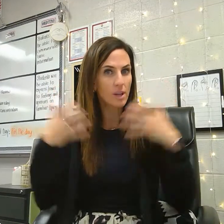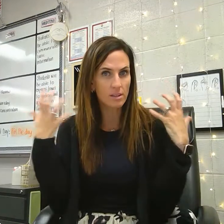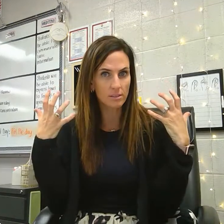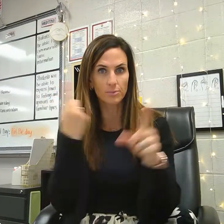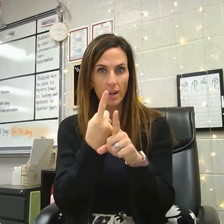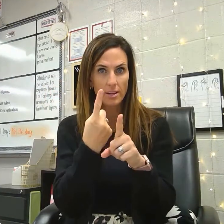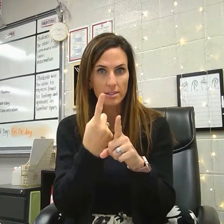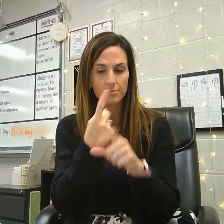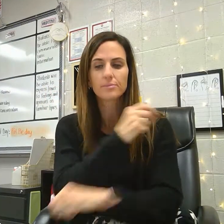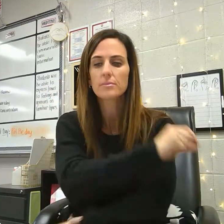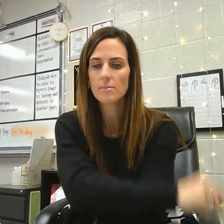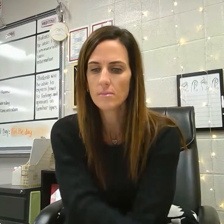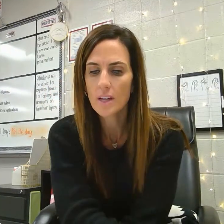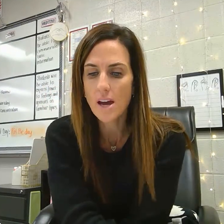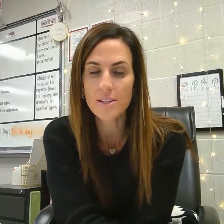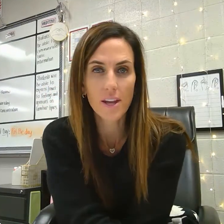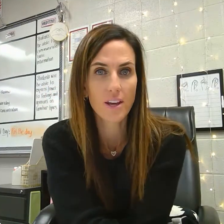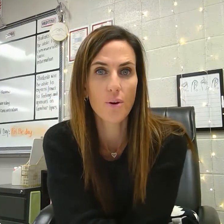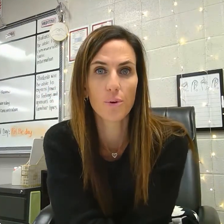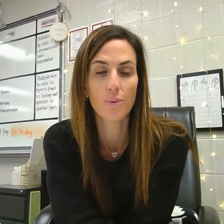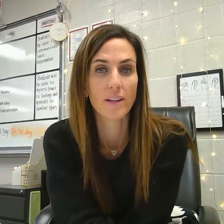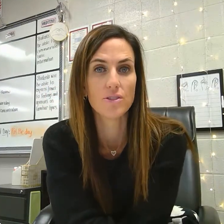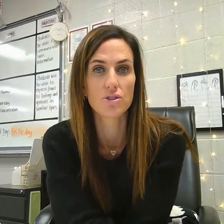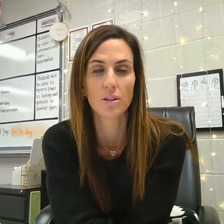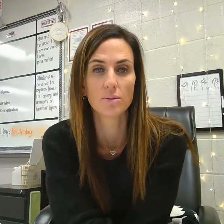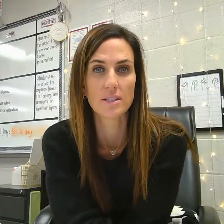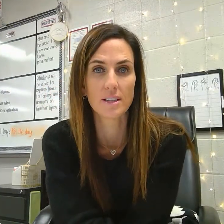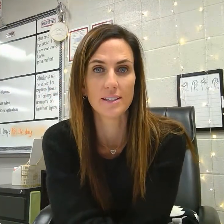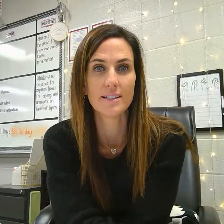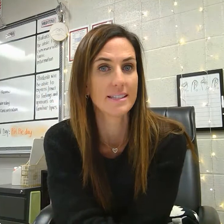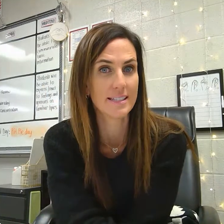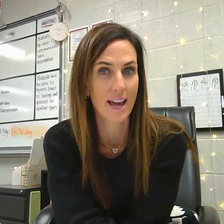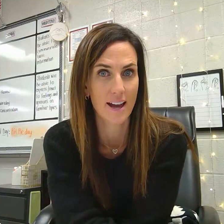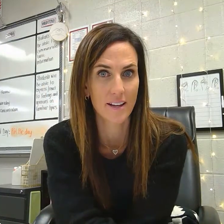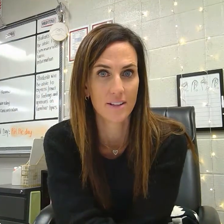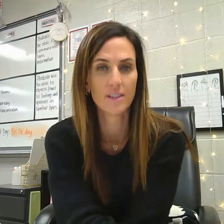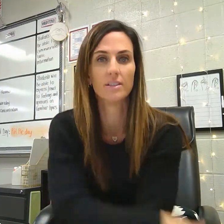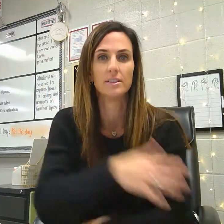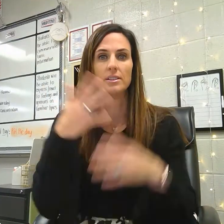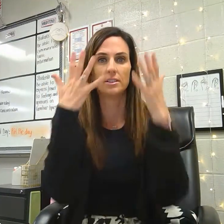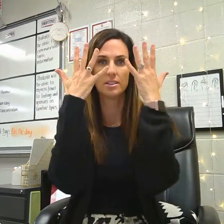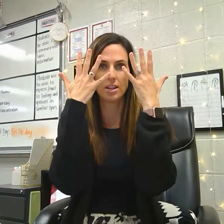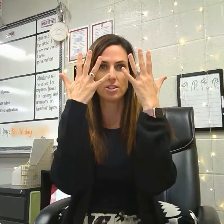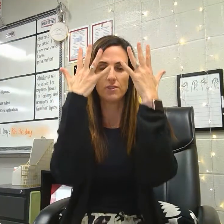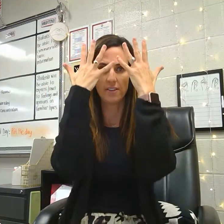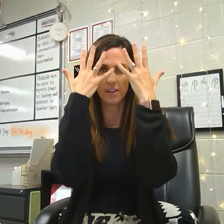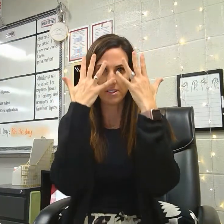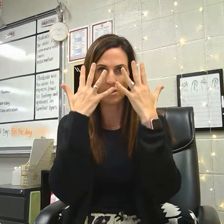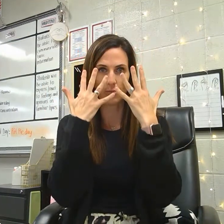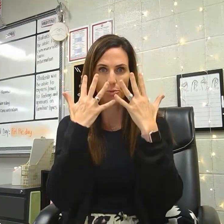angry, right? Today, we're ready to start with the sign sad. Take 2 5 hands, pull